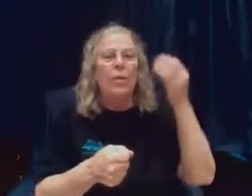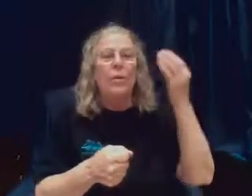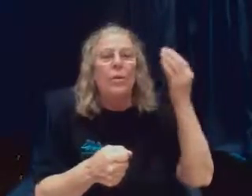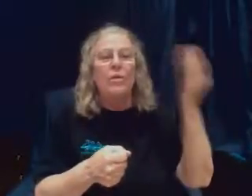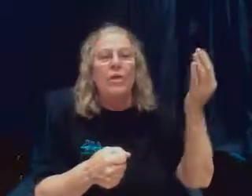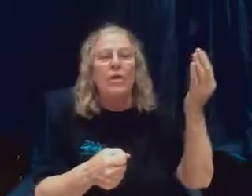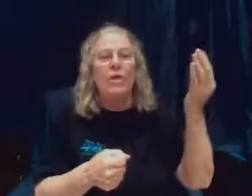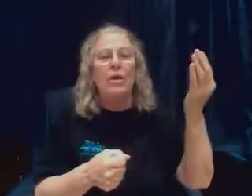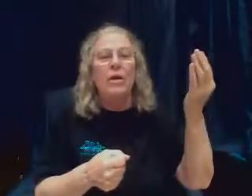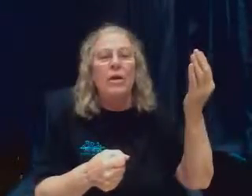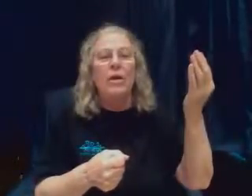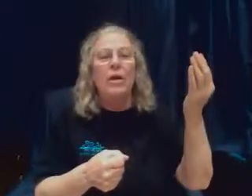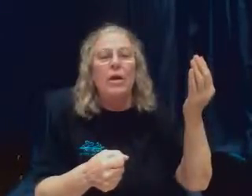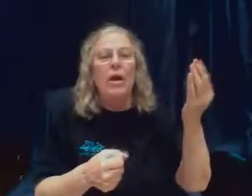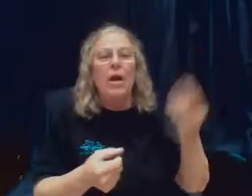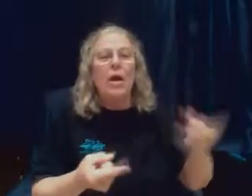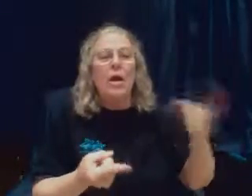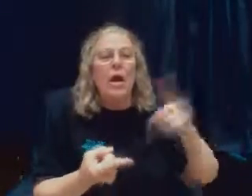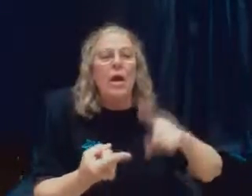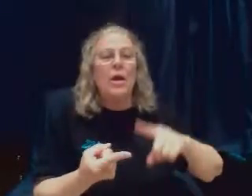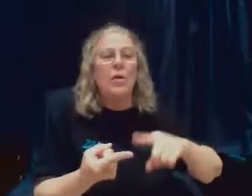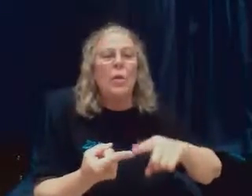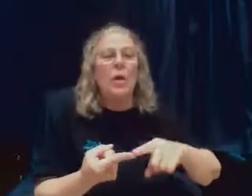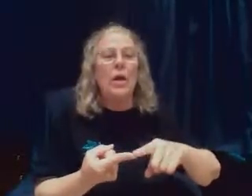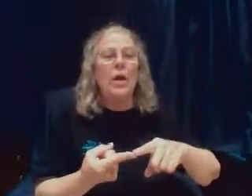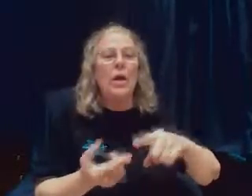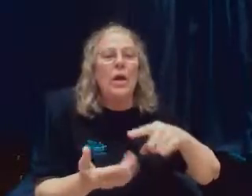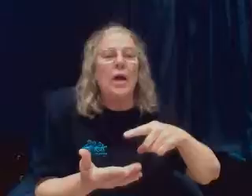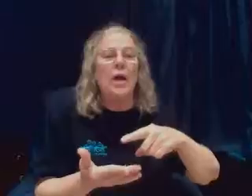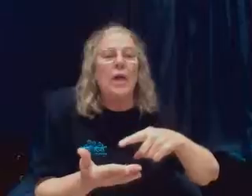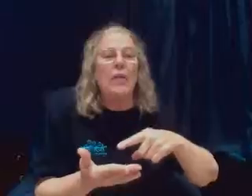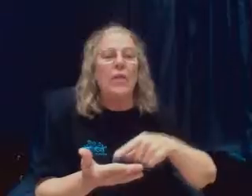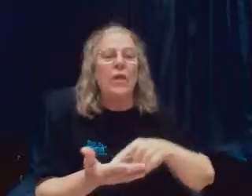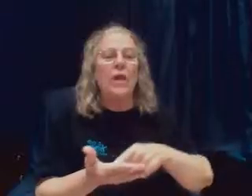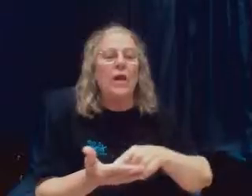remember thee. And when these